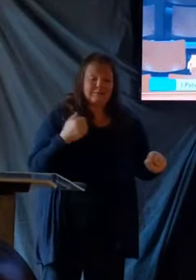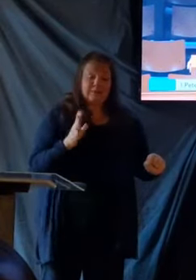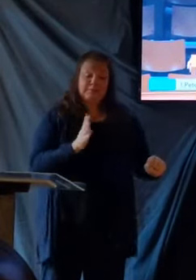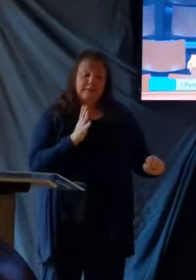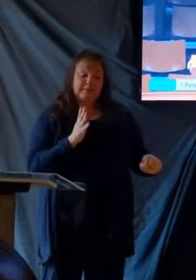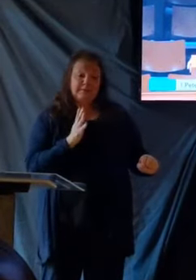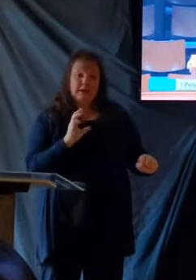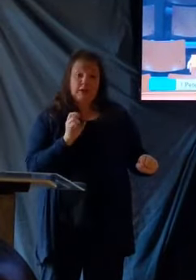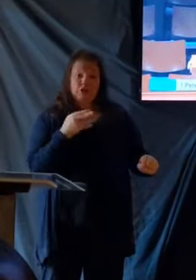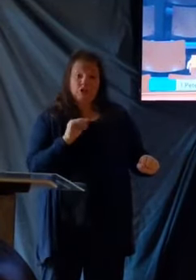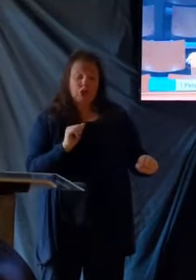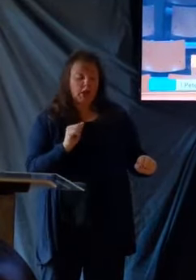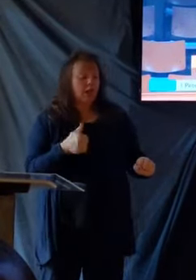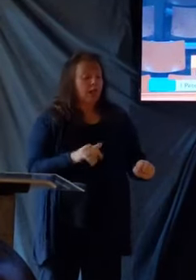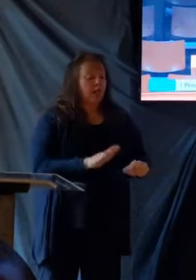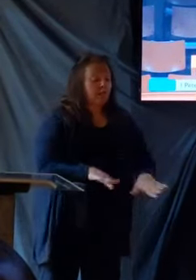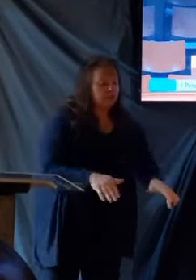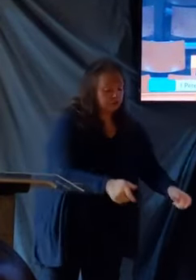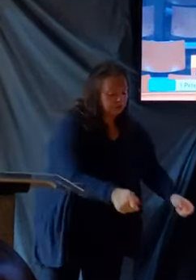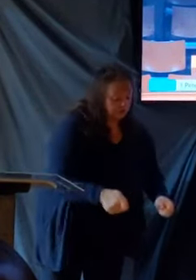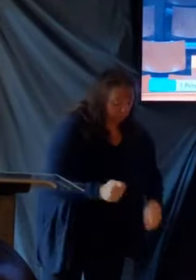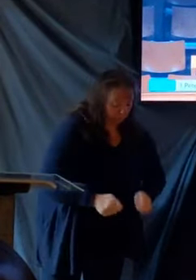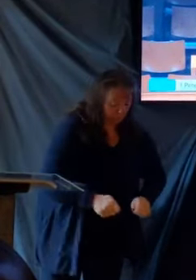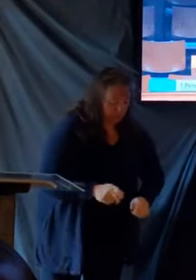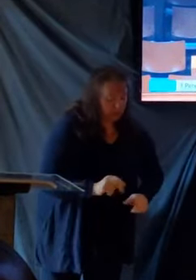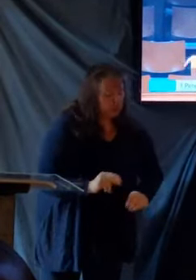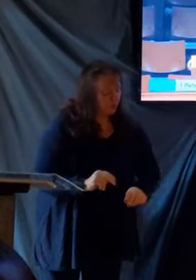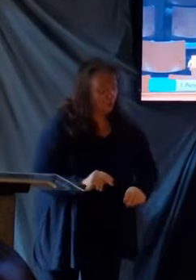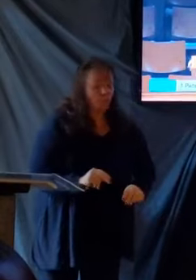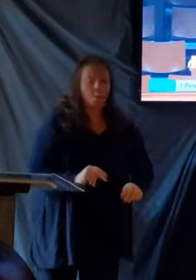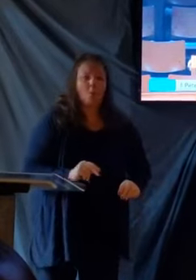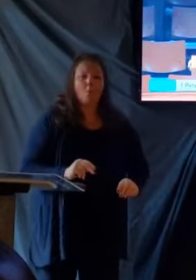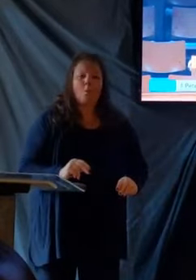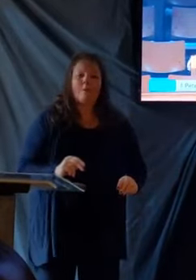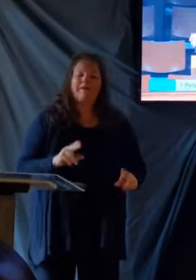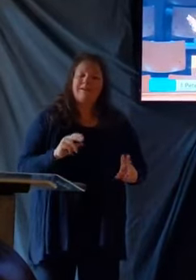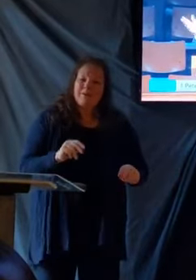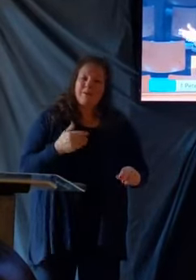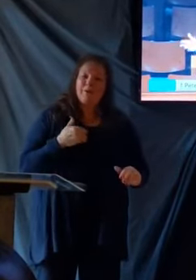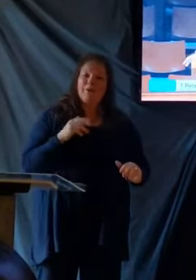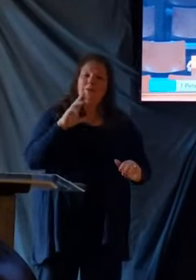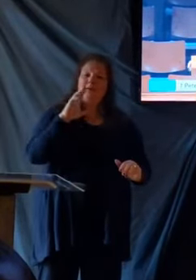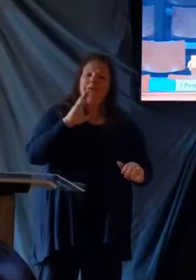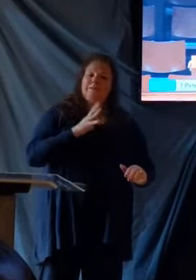fine china down there and like, so don't play with those pans. Here, use these dishes. No, you put them